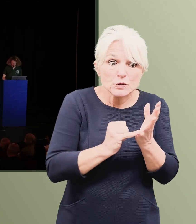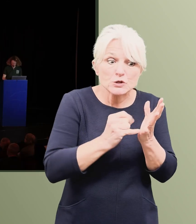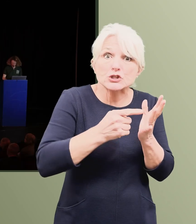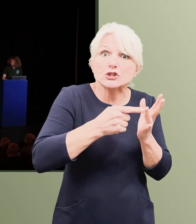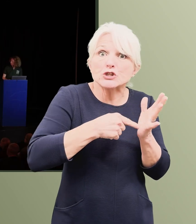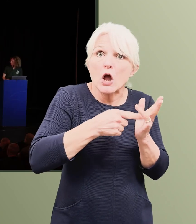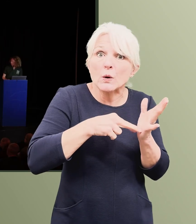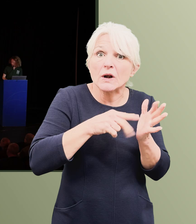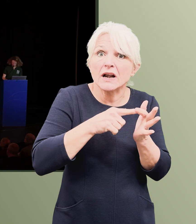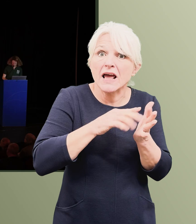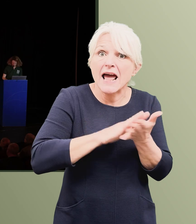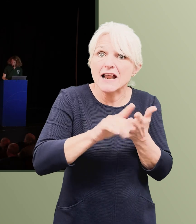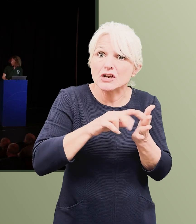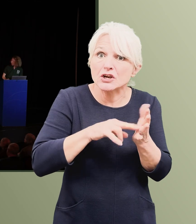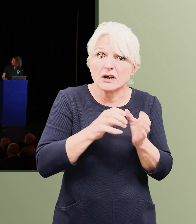I suppose.